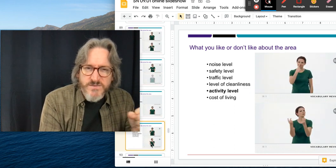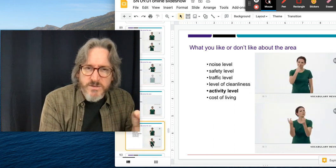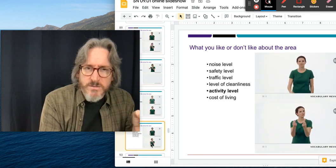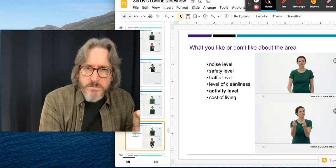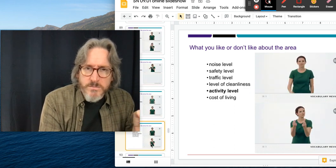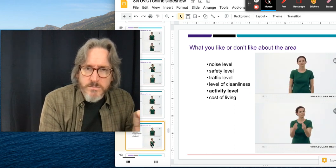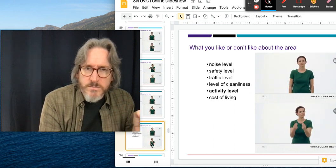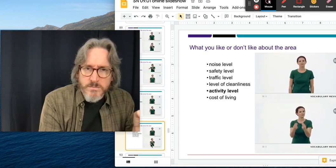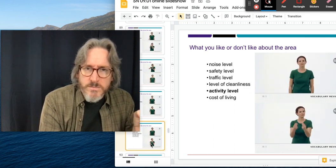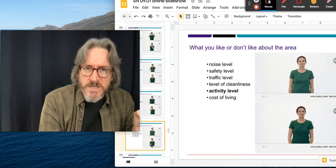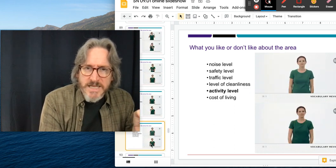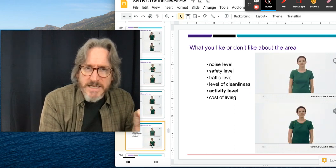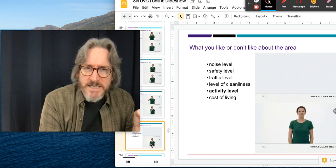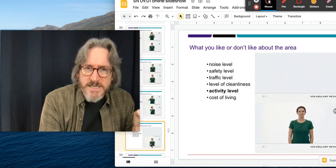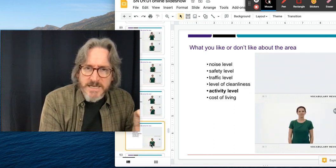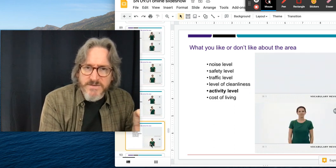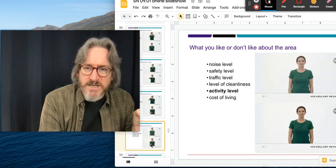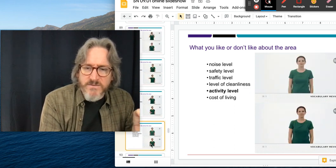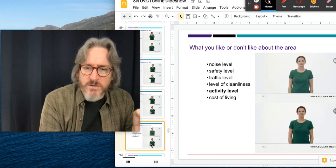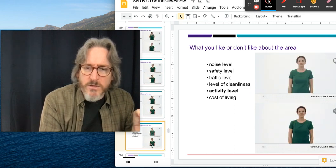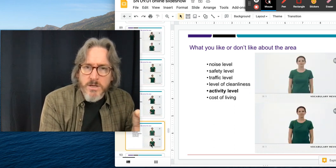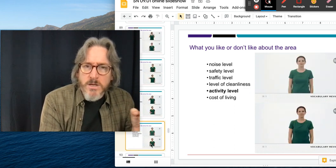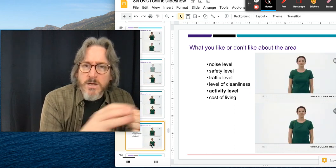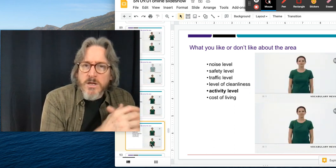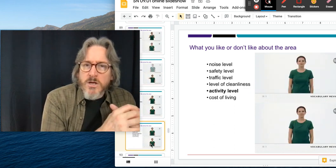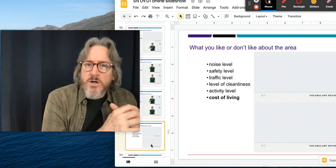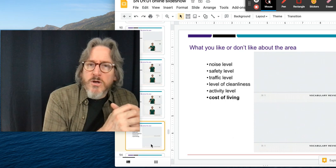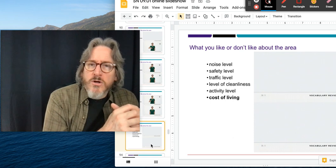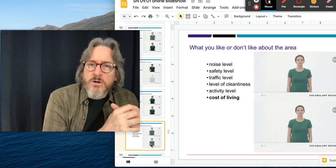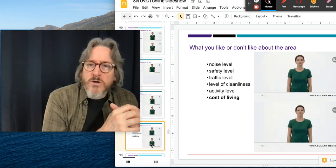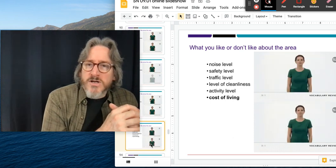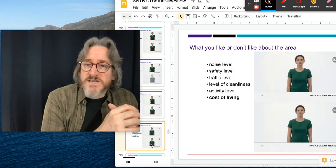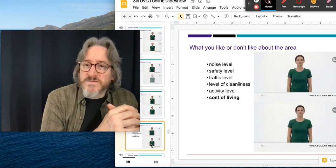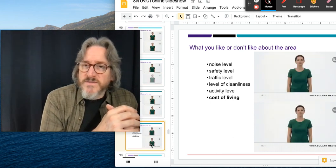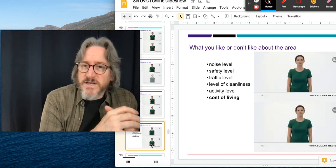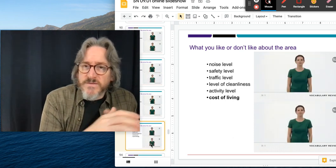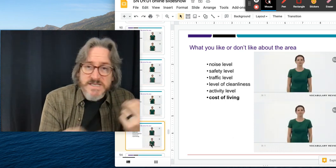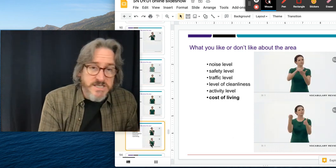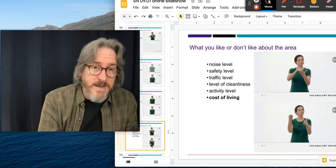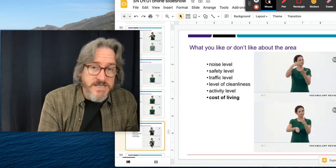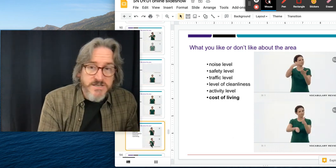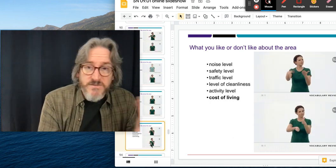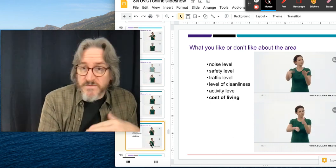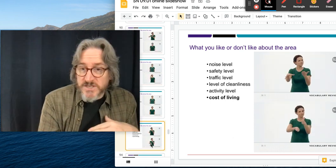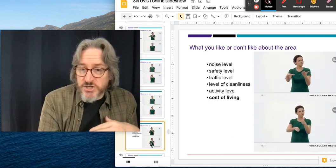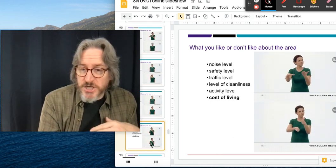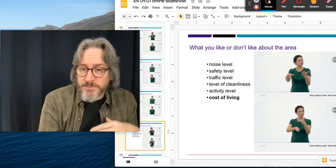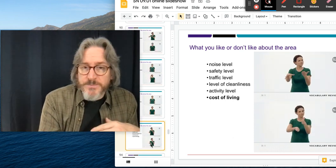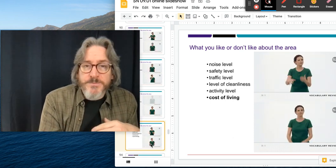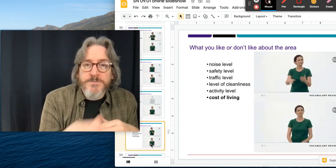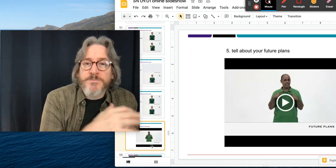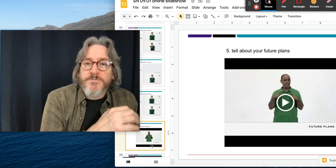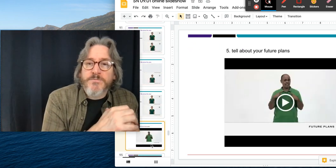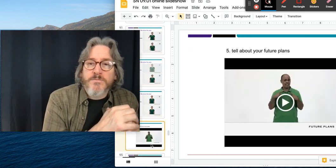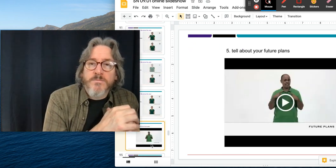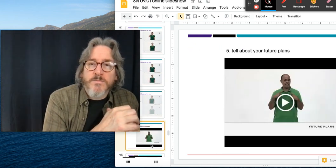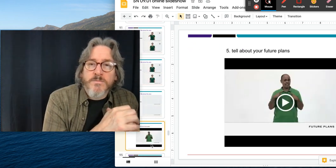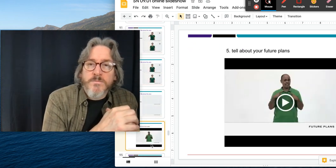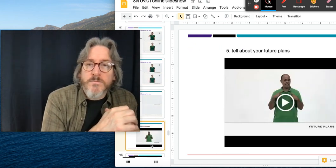Two signs for cleanliness, activity level, cost of living, if it's expensive, if it's cheap,